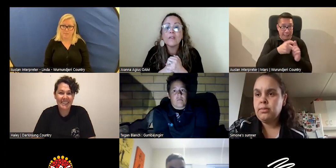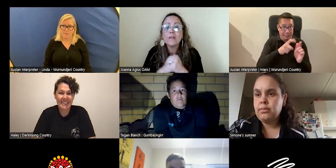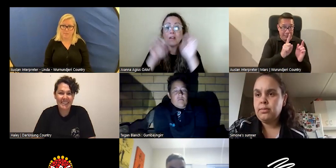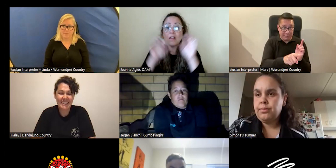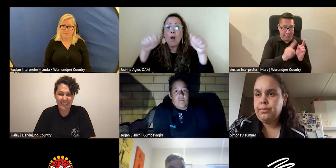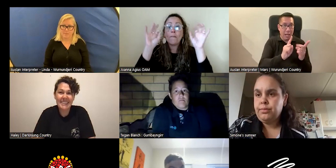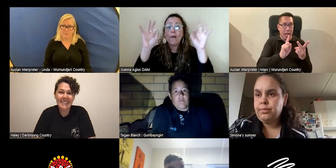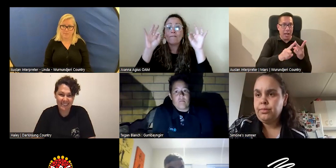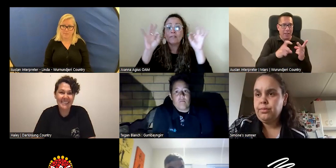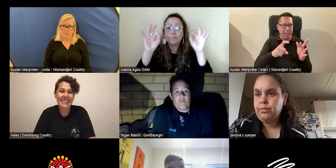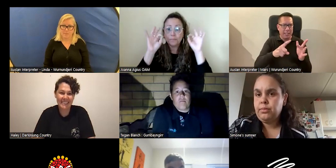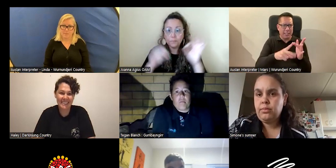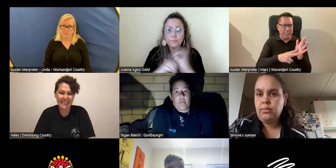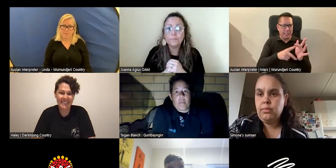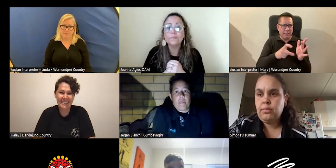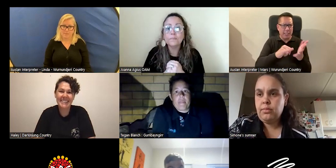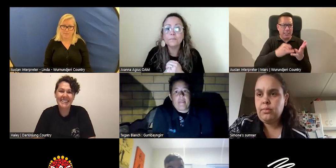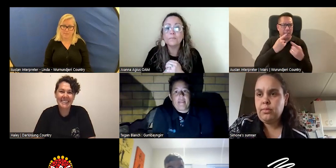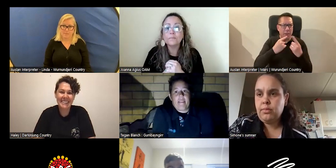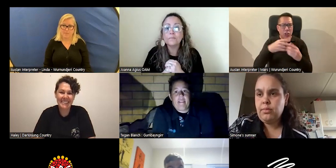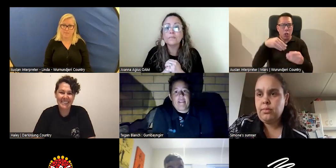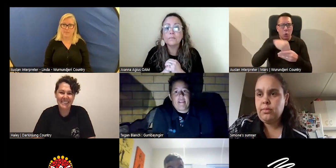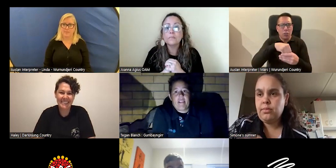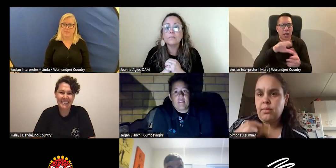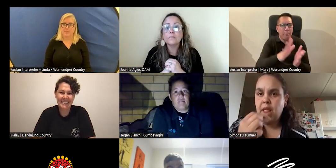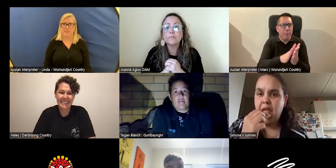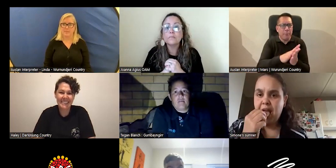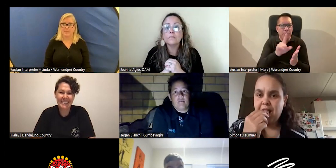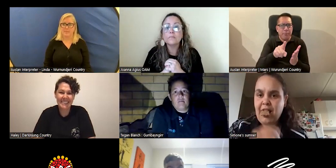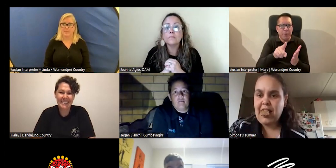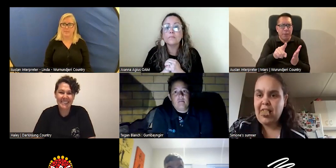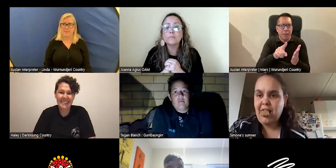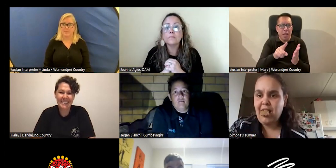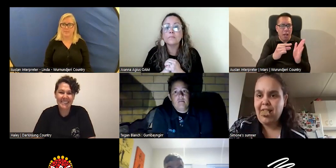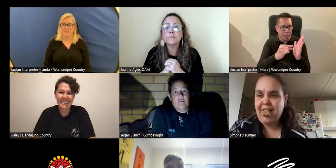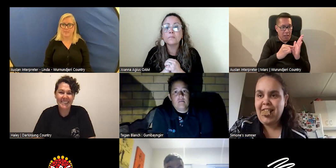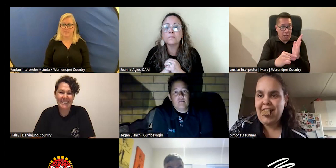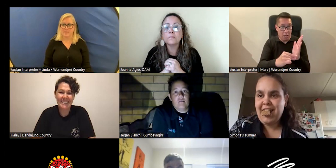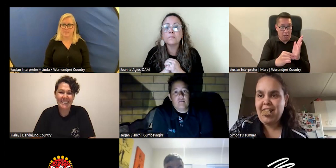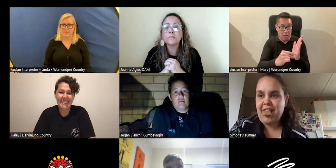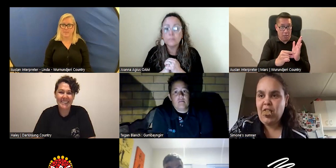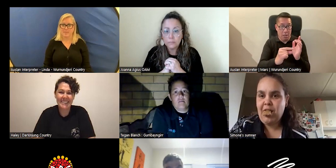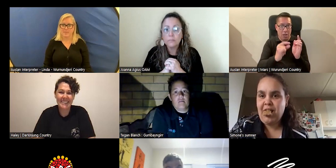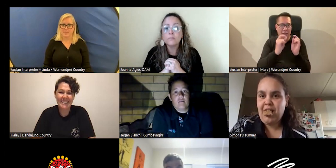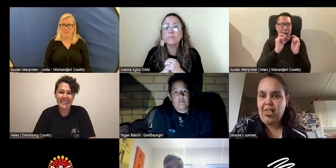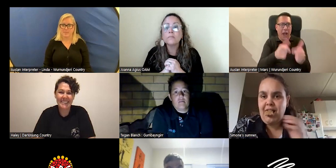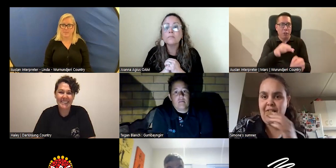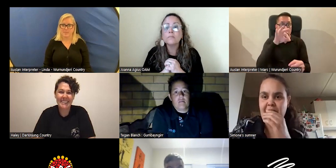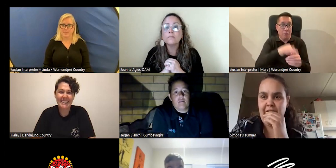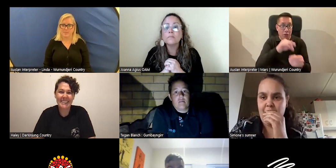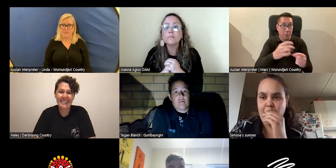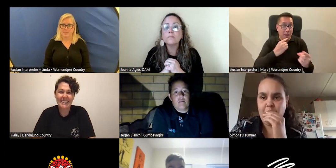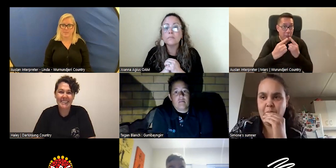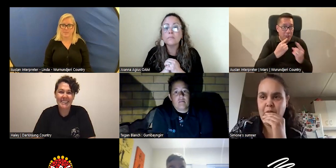I'll send the civics information, which includes the alteration and the after referendum